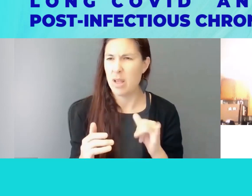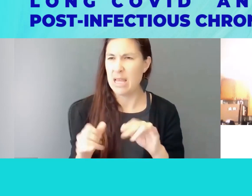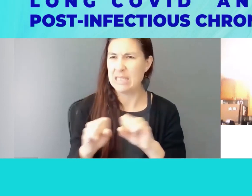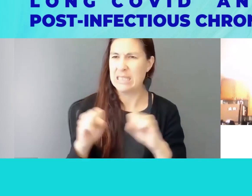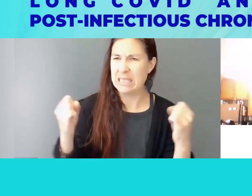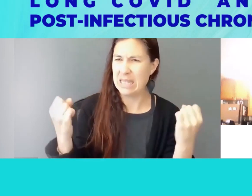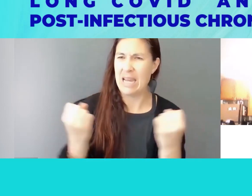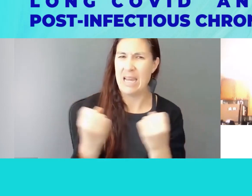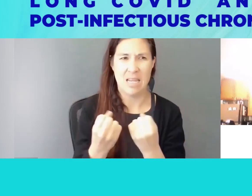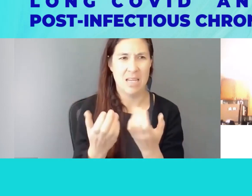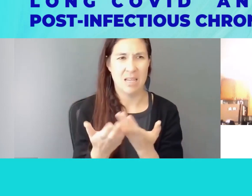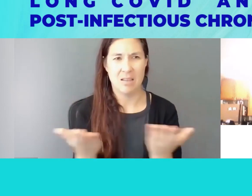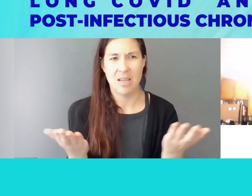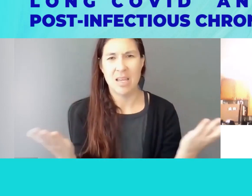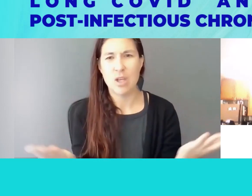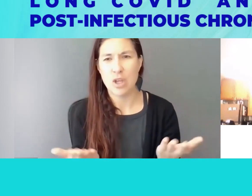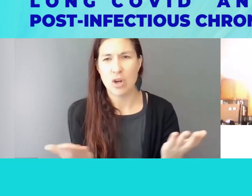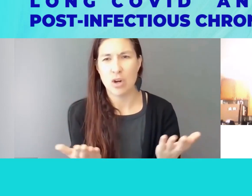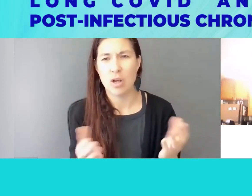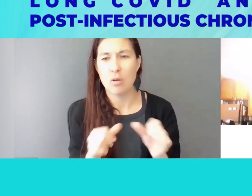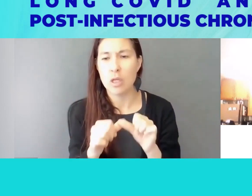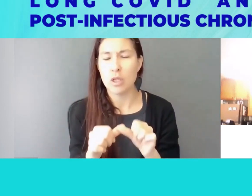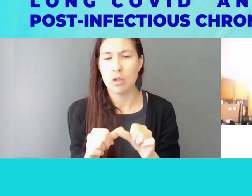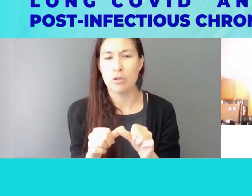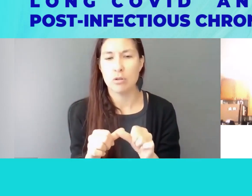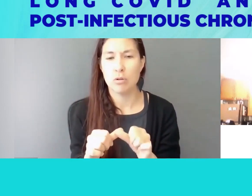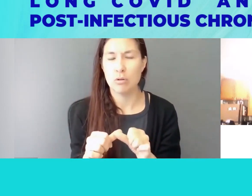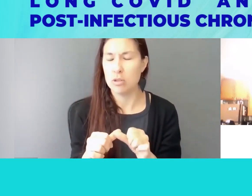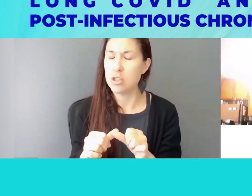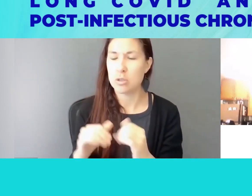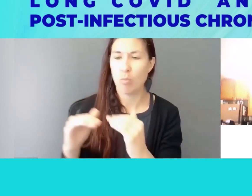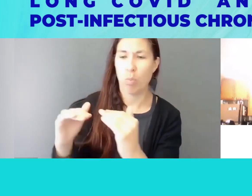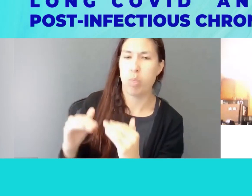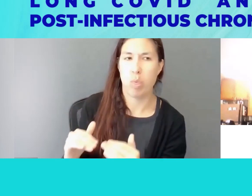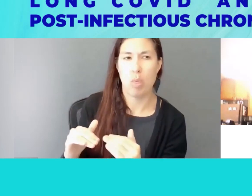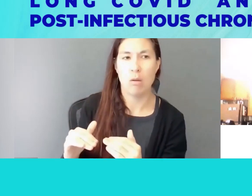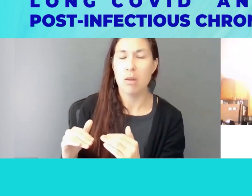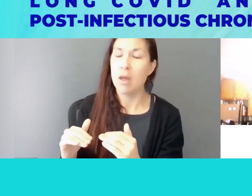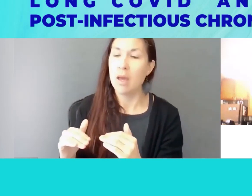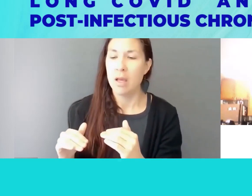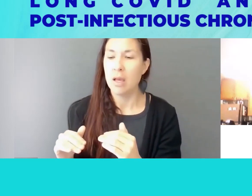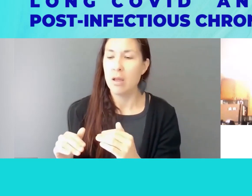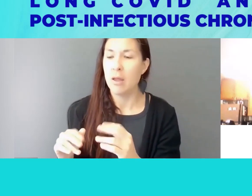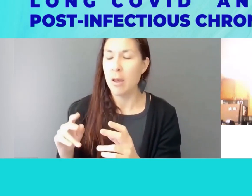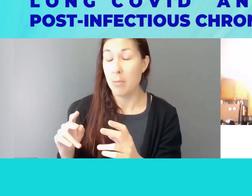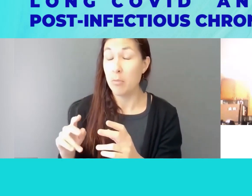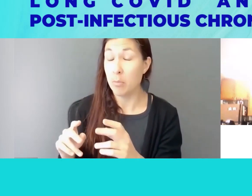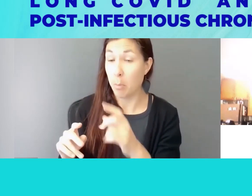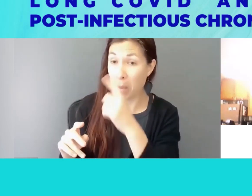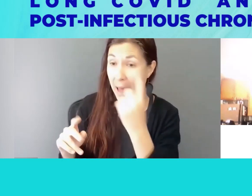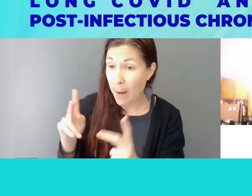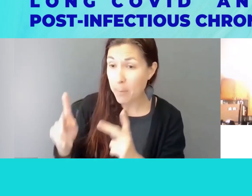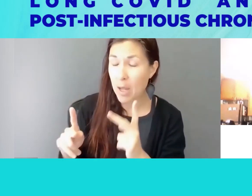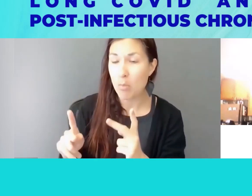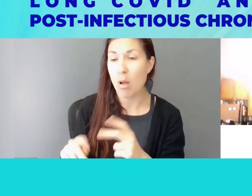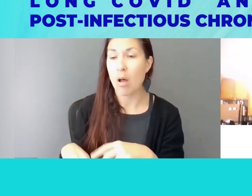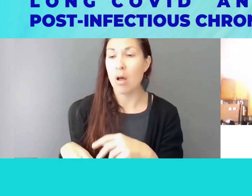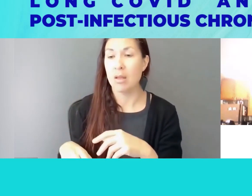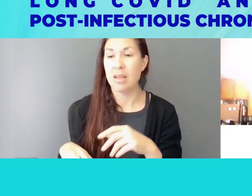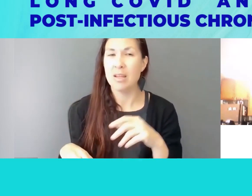conditions, and that means no attention or funding goes to them. We also urgently need to educate the public as well as healthcare providers. There's still